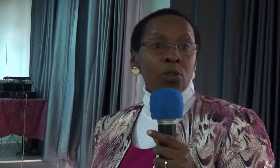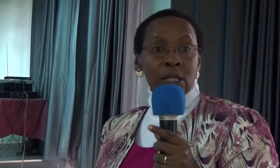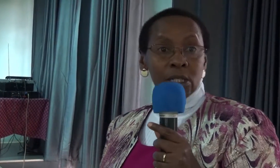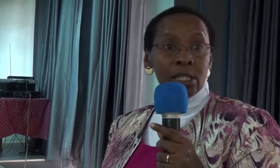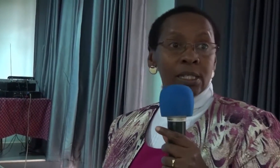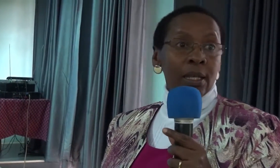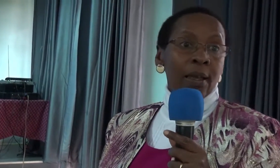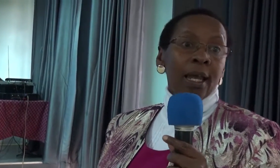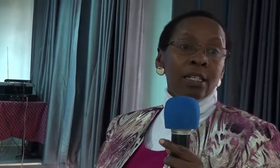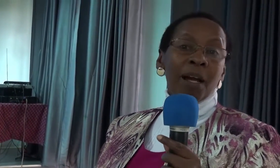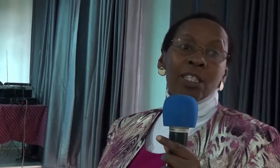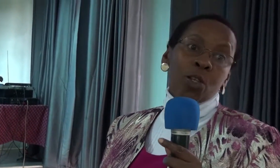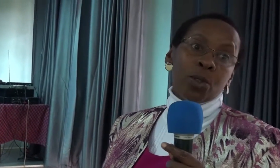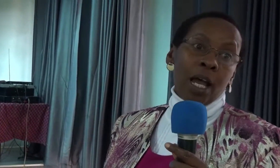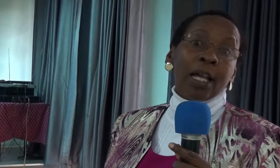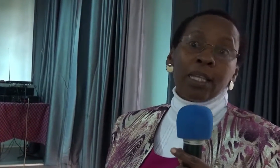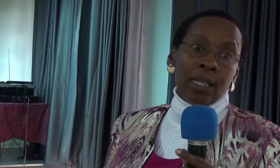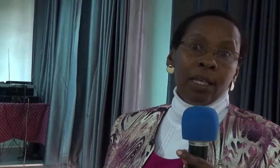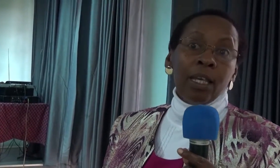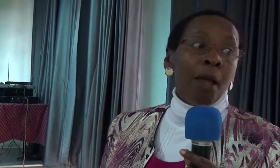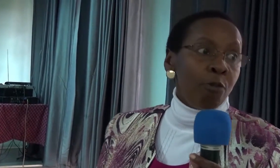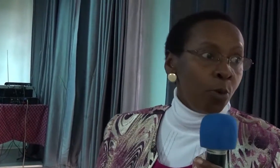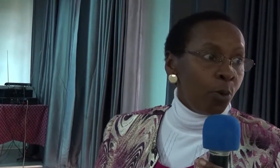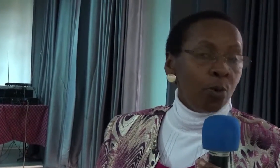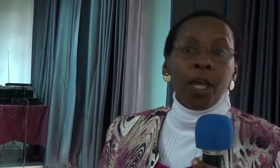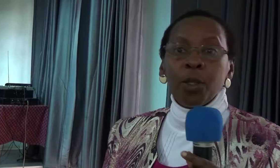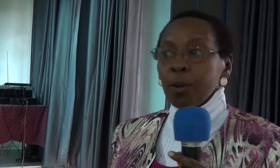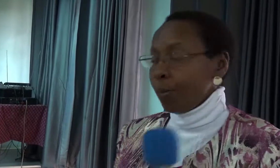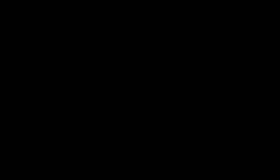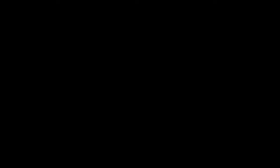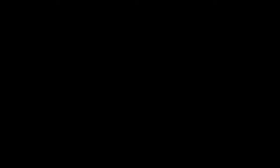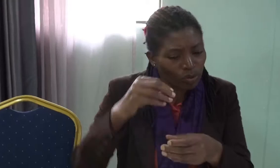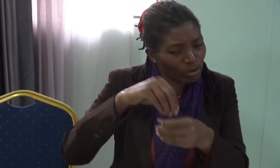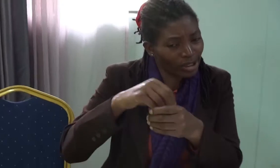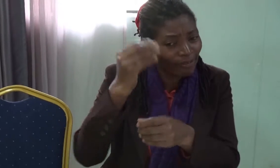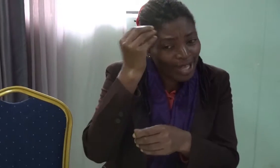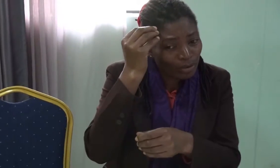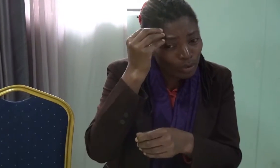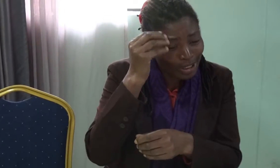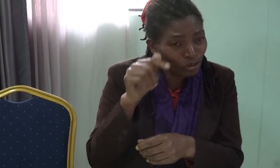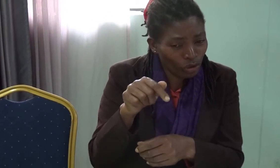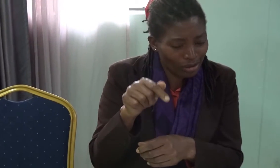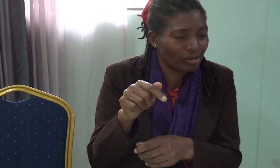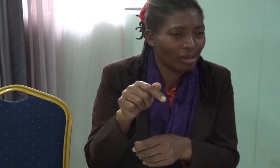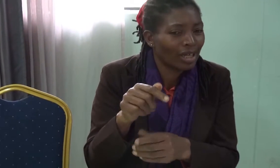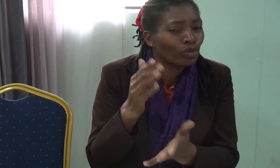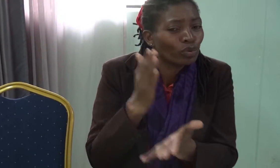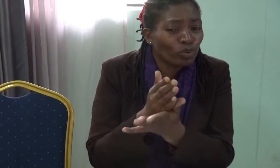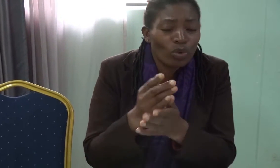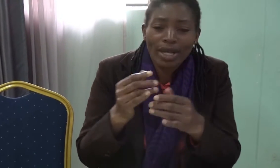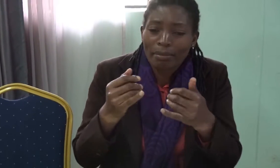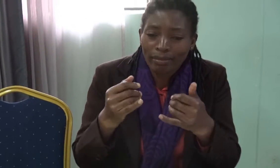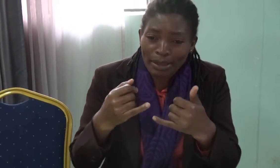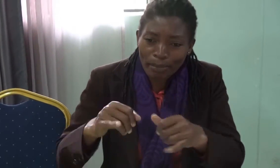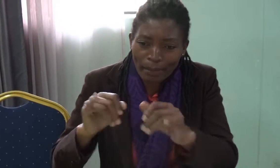teaching strategies, and materials are key in my view. Thank you. We are talking about